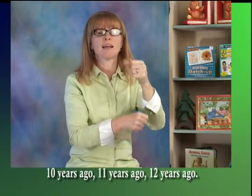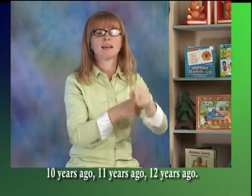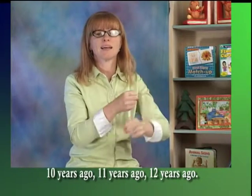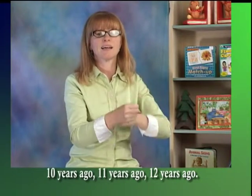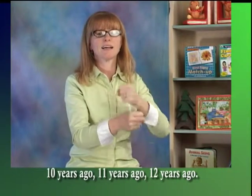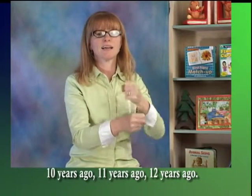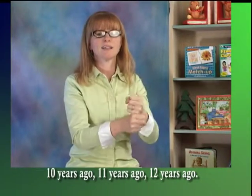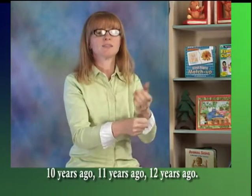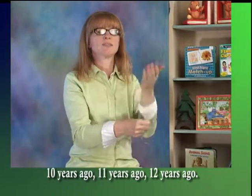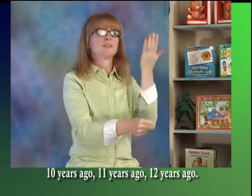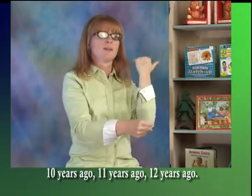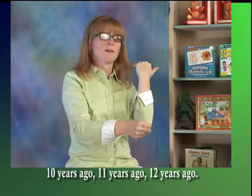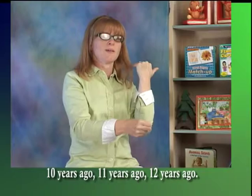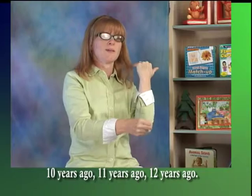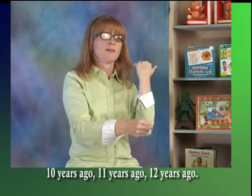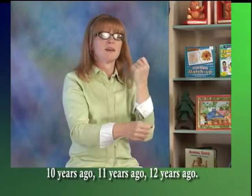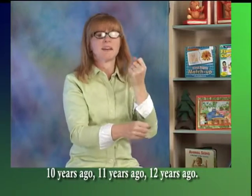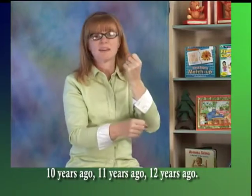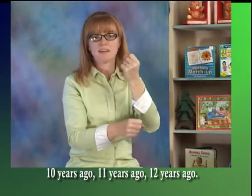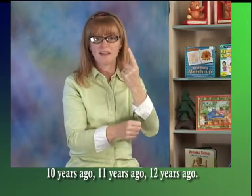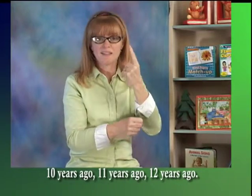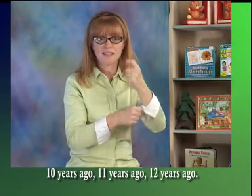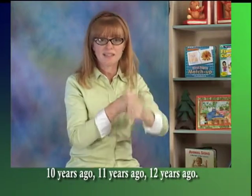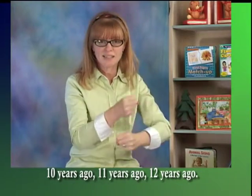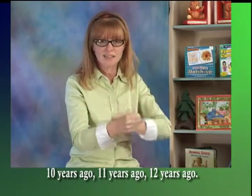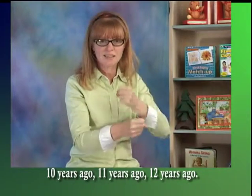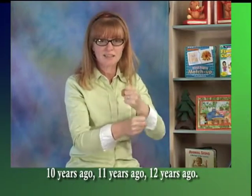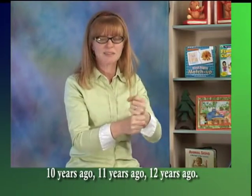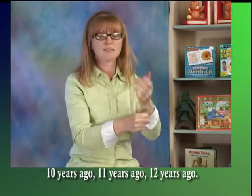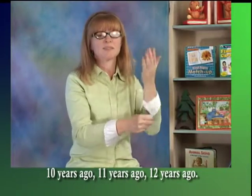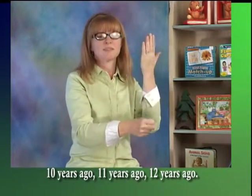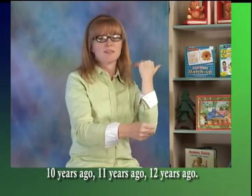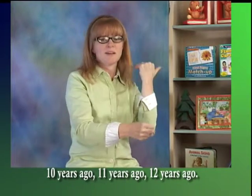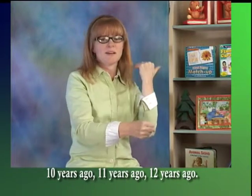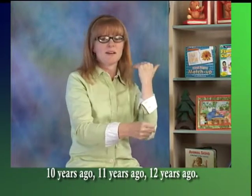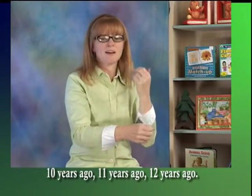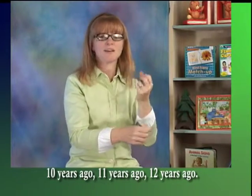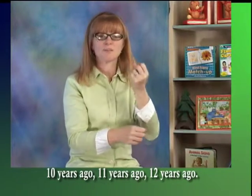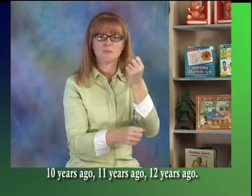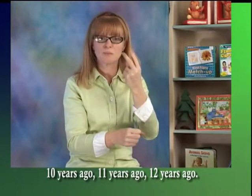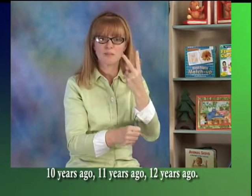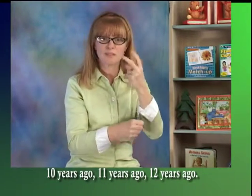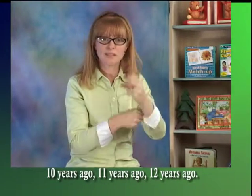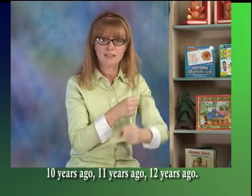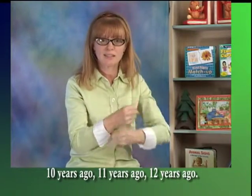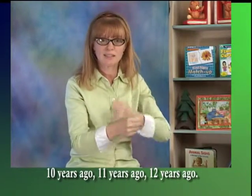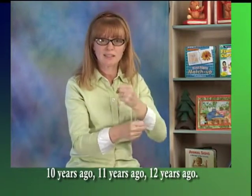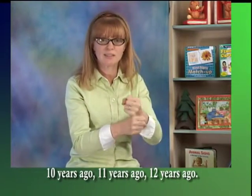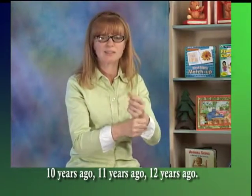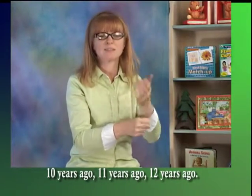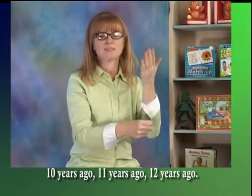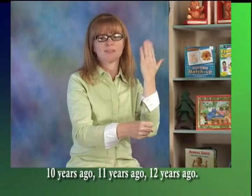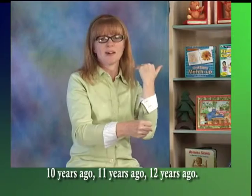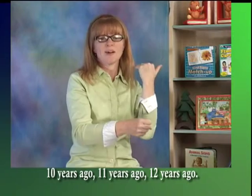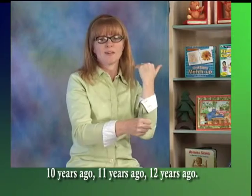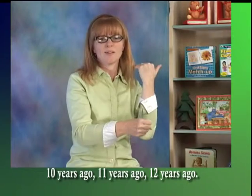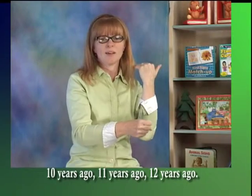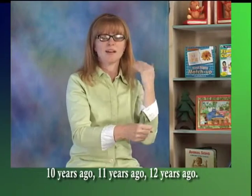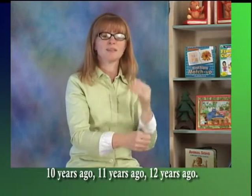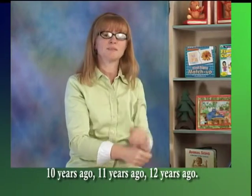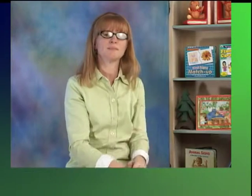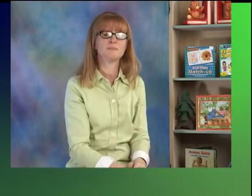ago, 10 years ago, 11 years ago, 12 years ago,